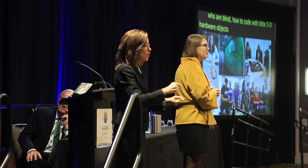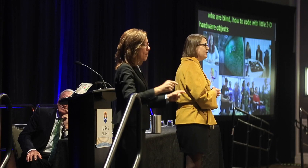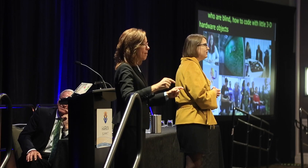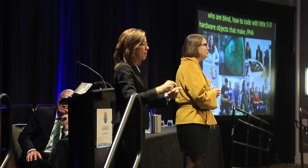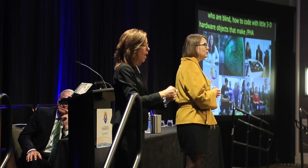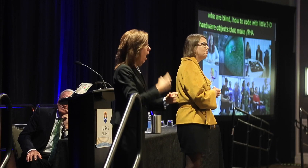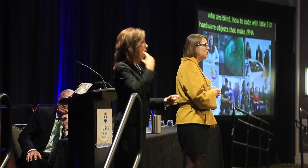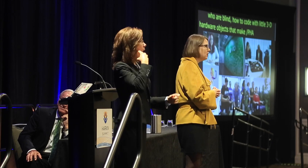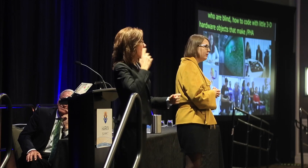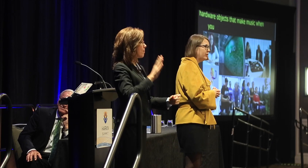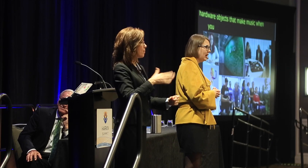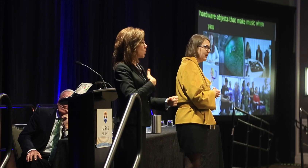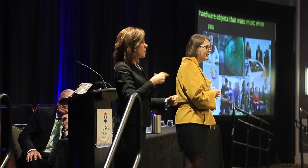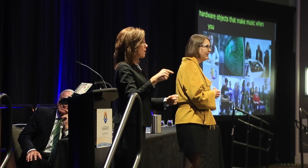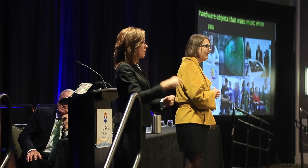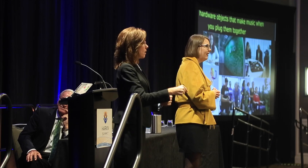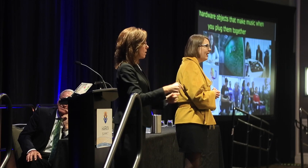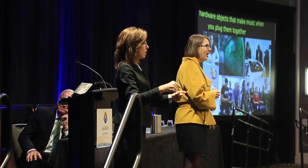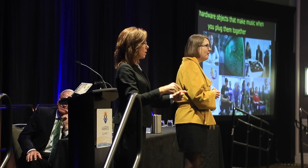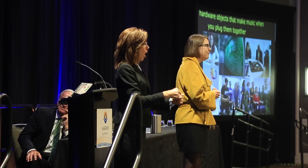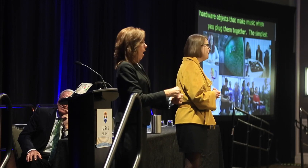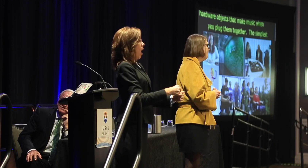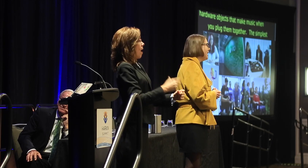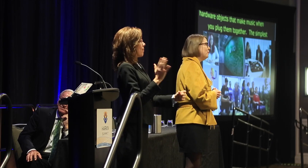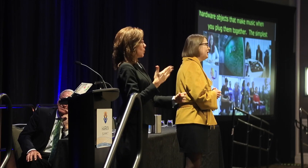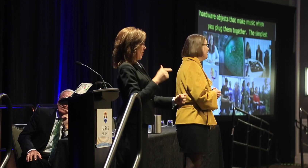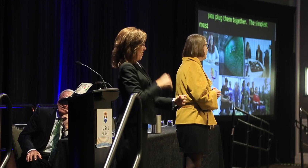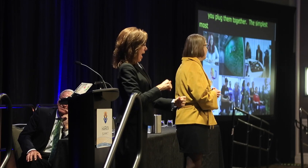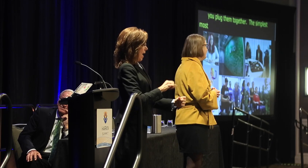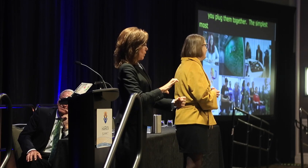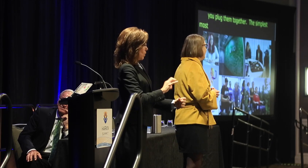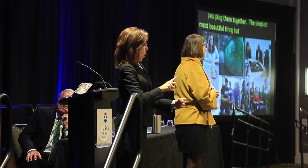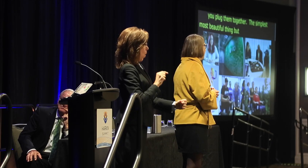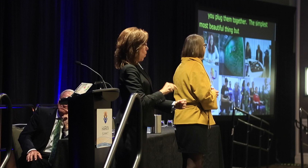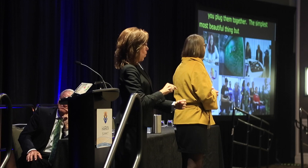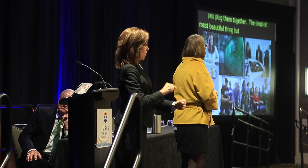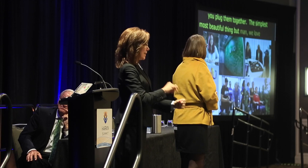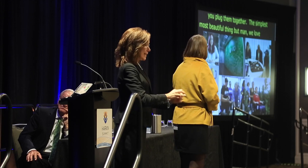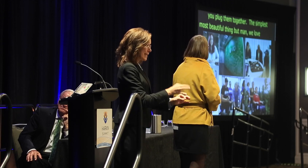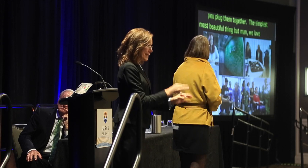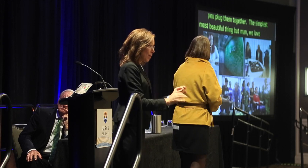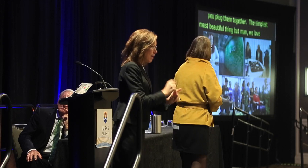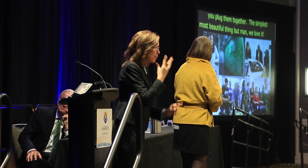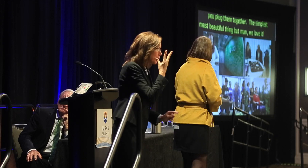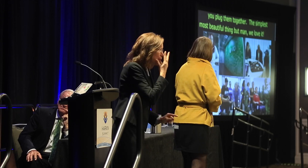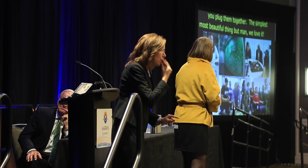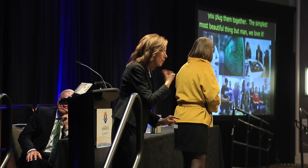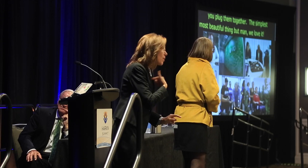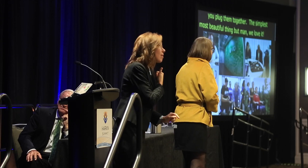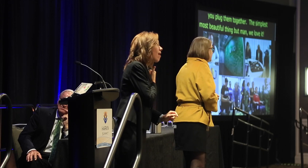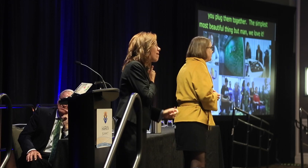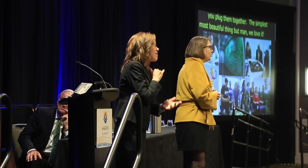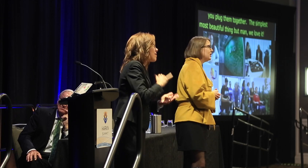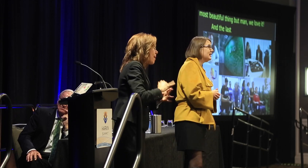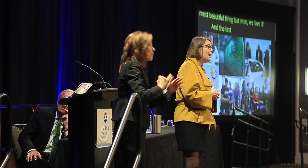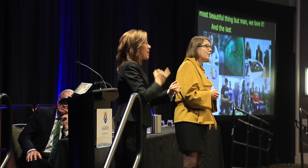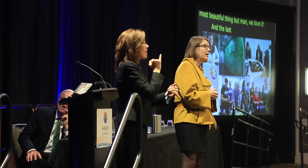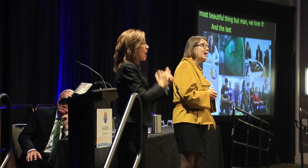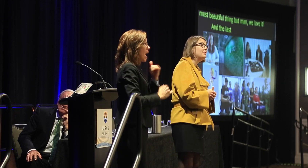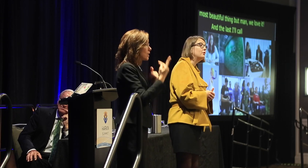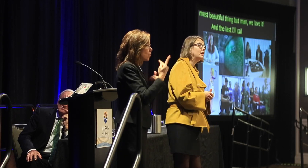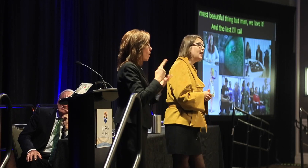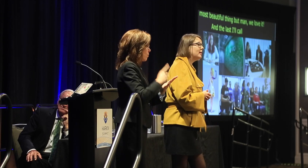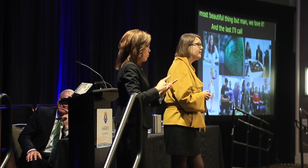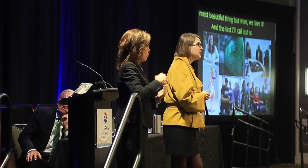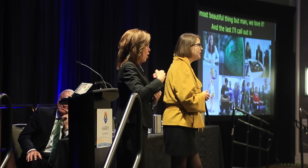The simplest, most beautiful thing. But man, we love it. And the last I'll call out is Project